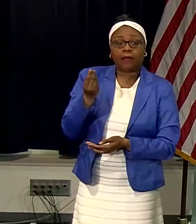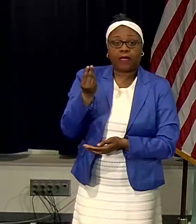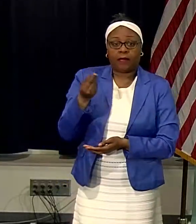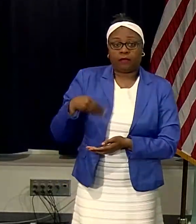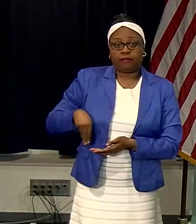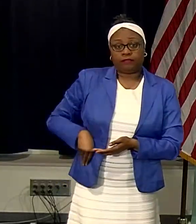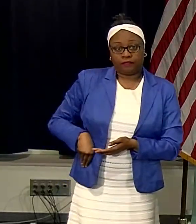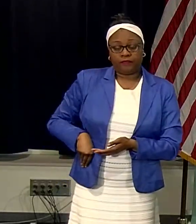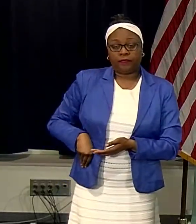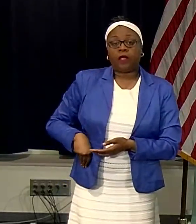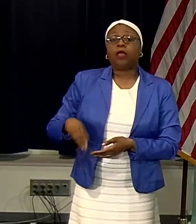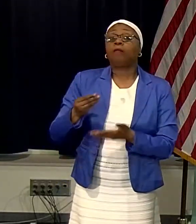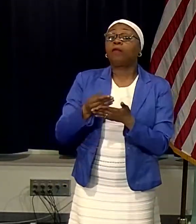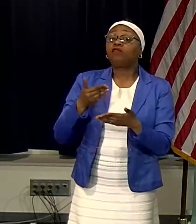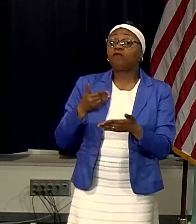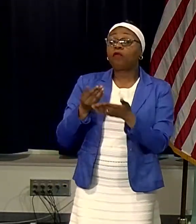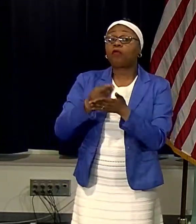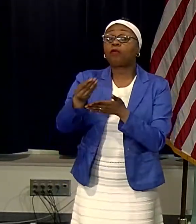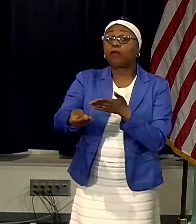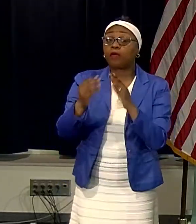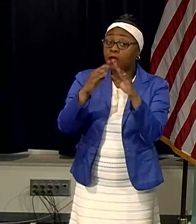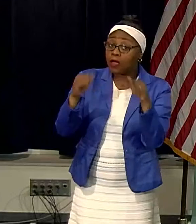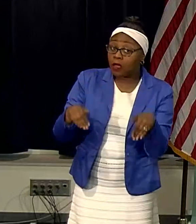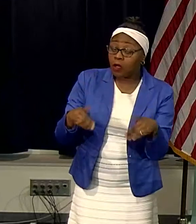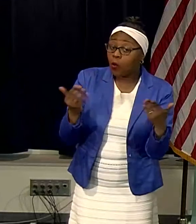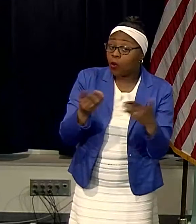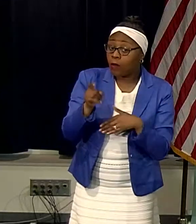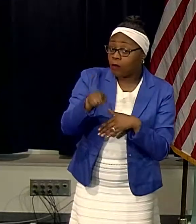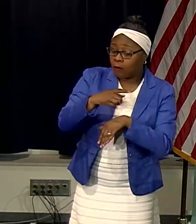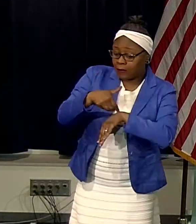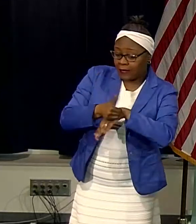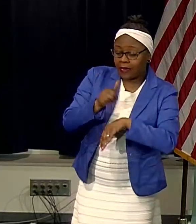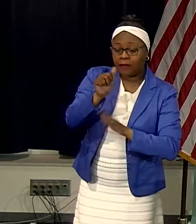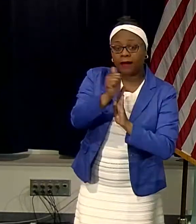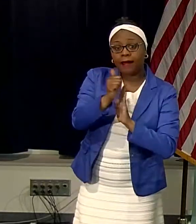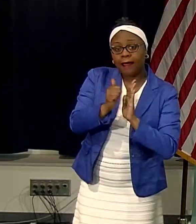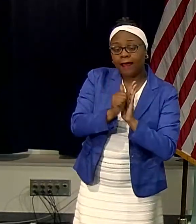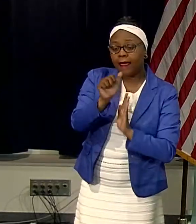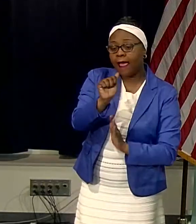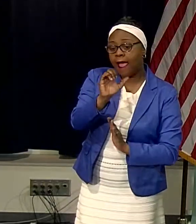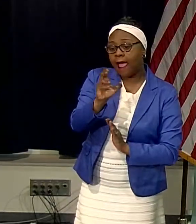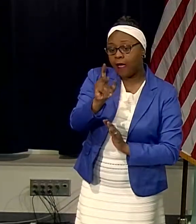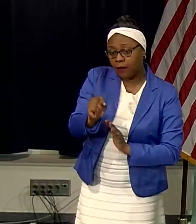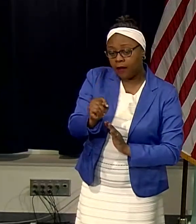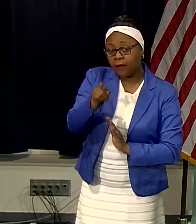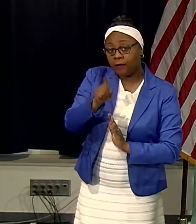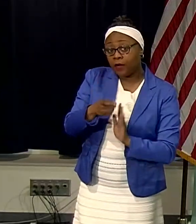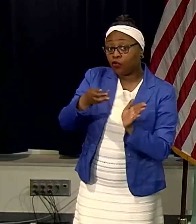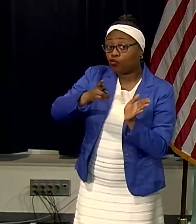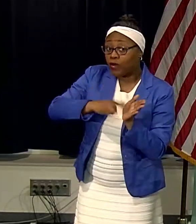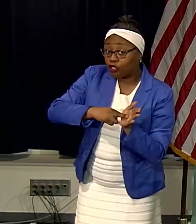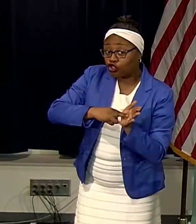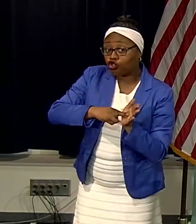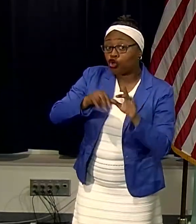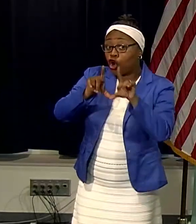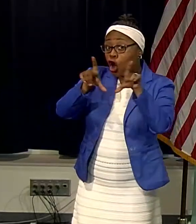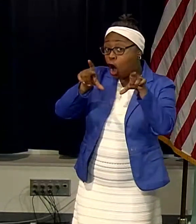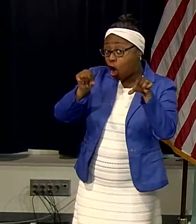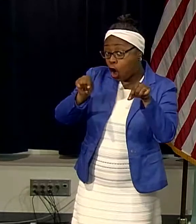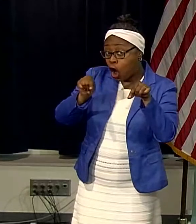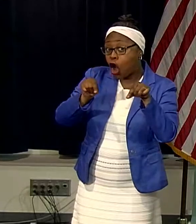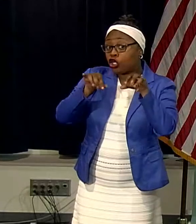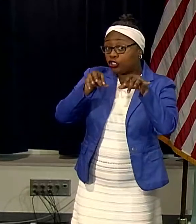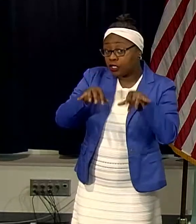before you purchase a land bank house, you must have an account. When you create an account, you must register a debit or a credit card on